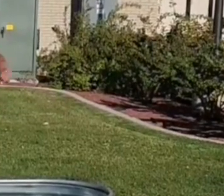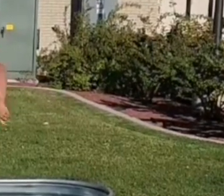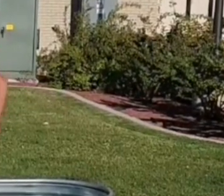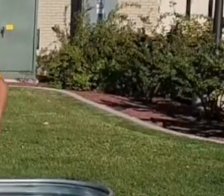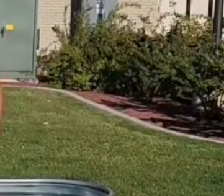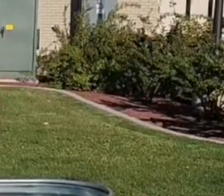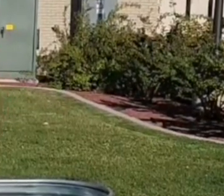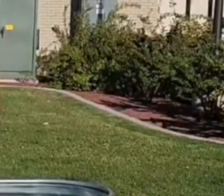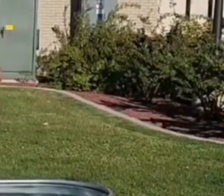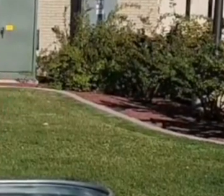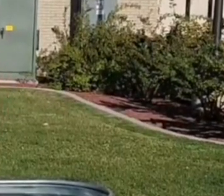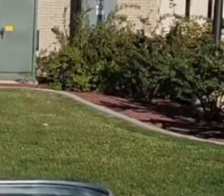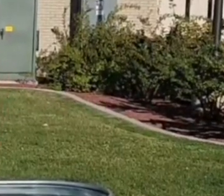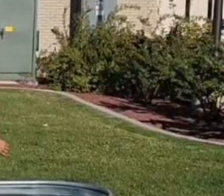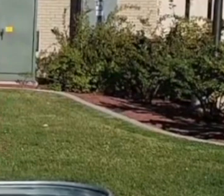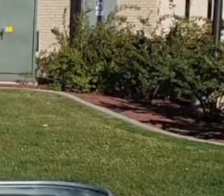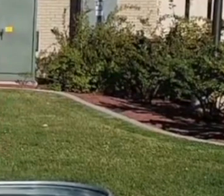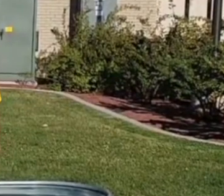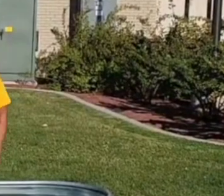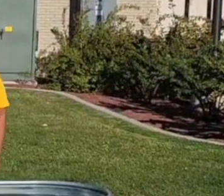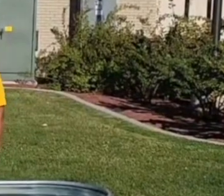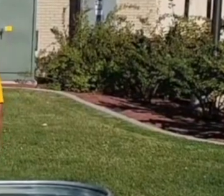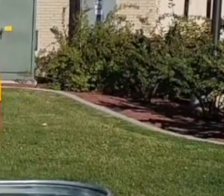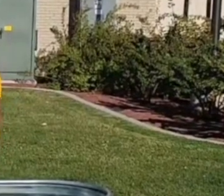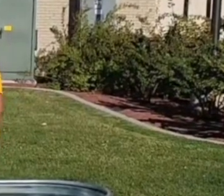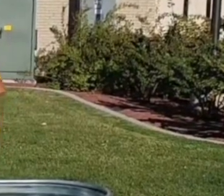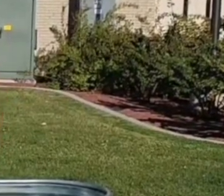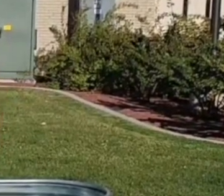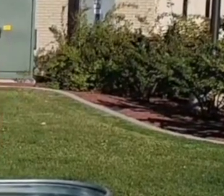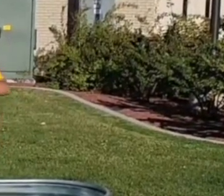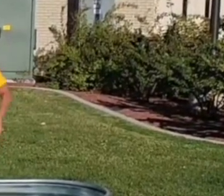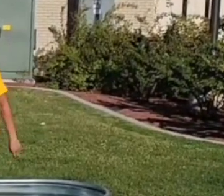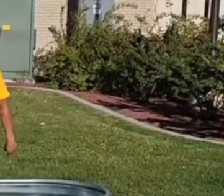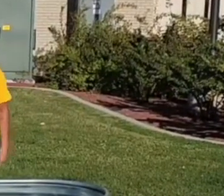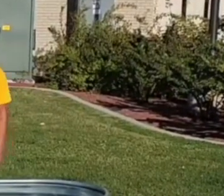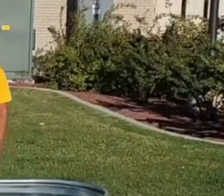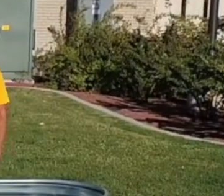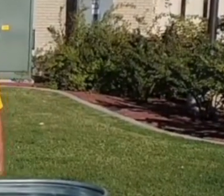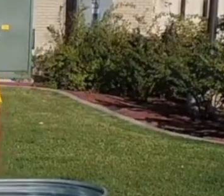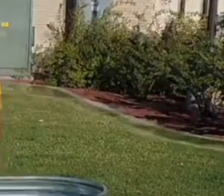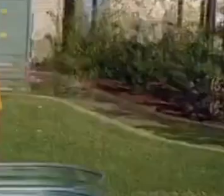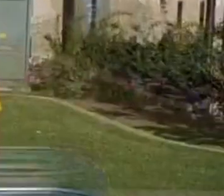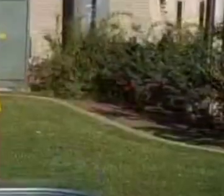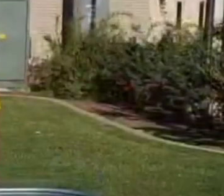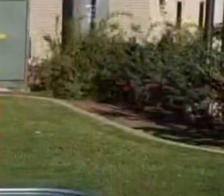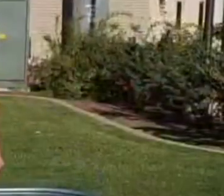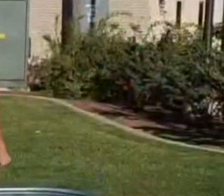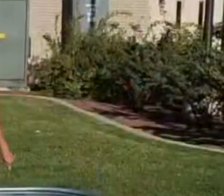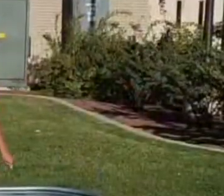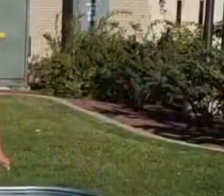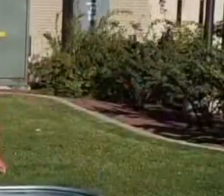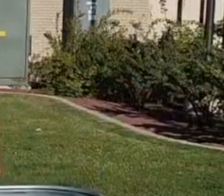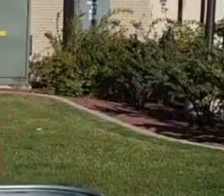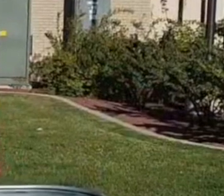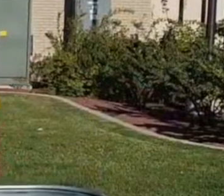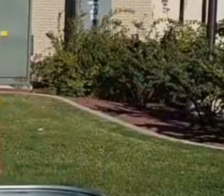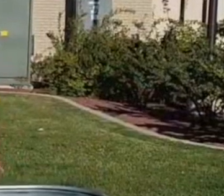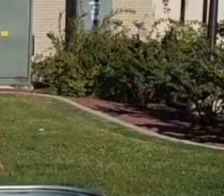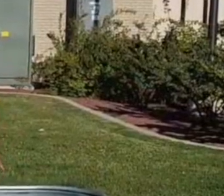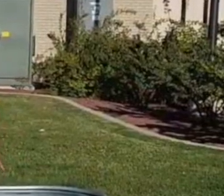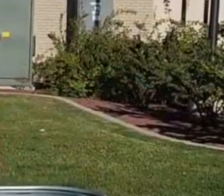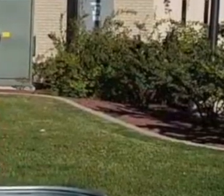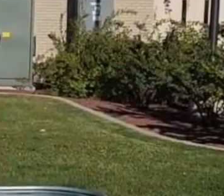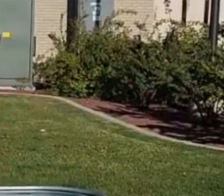after service today. Be the church, church. Woo! Water, make sure you grab your phones,